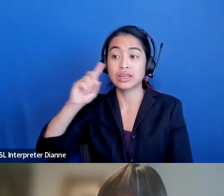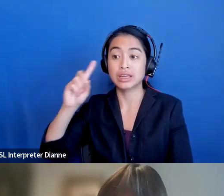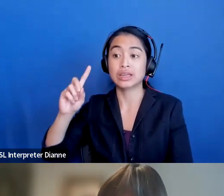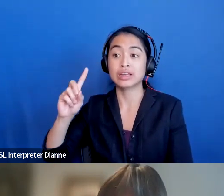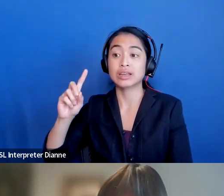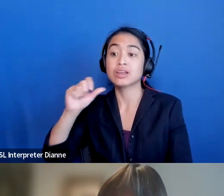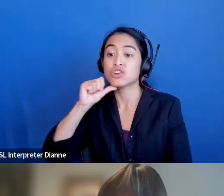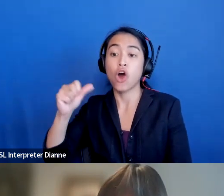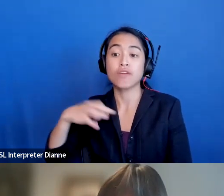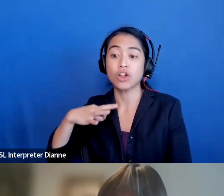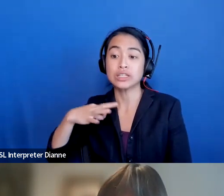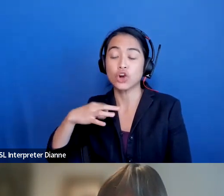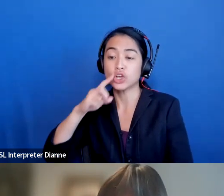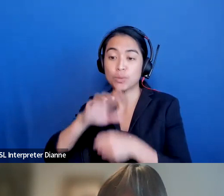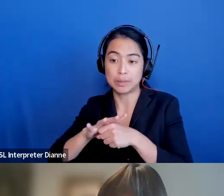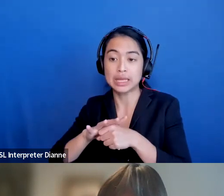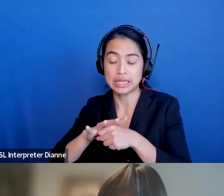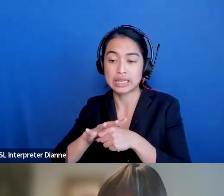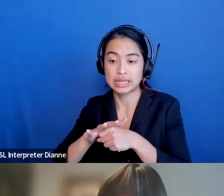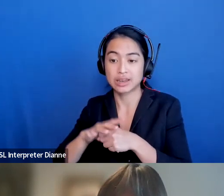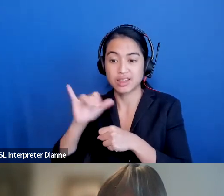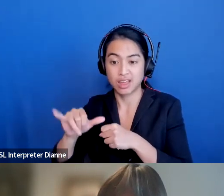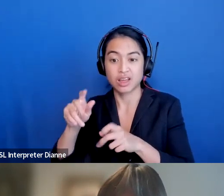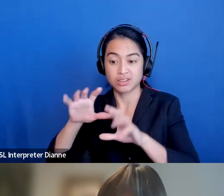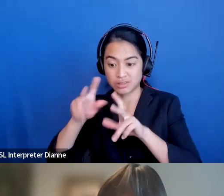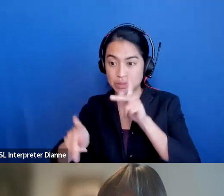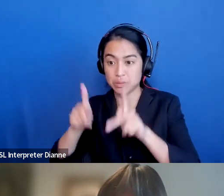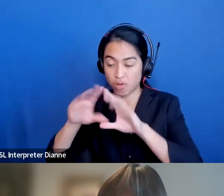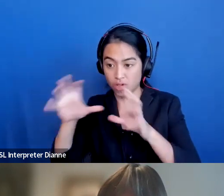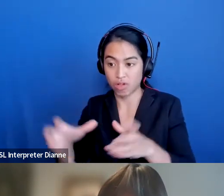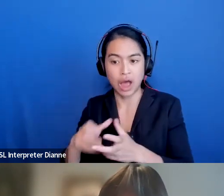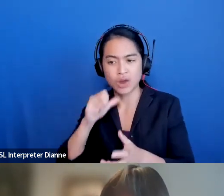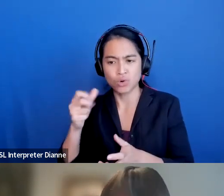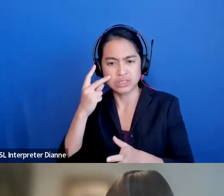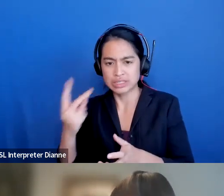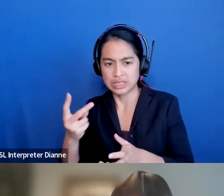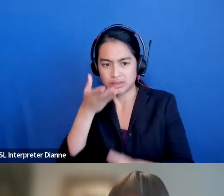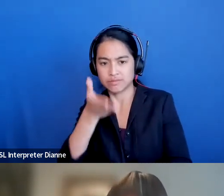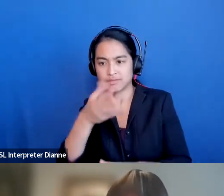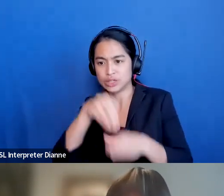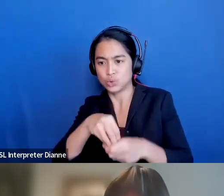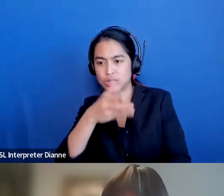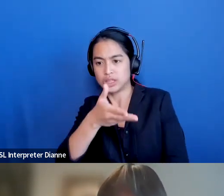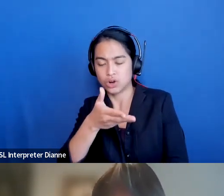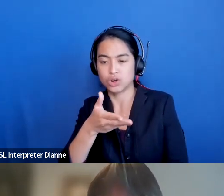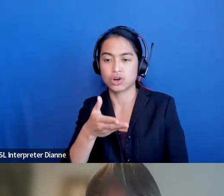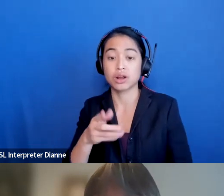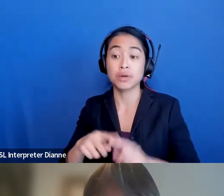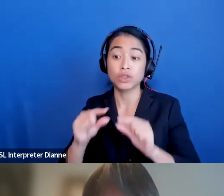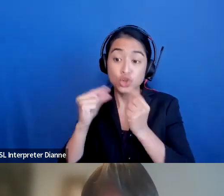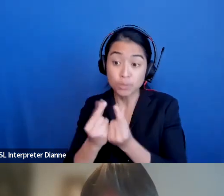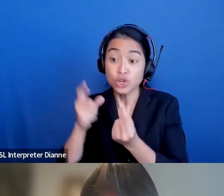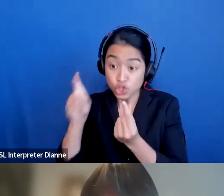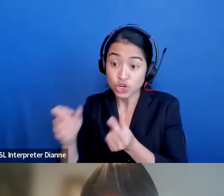involuntary commitments. This is a population, though, that I don't see mentioned here. But the group that should be